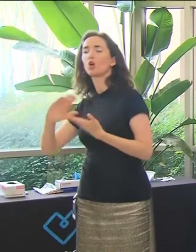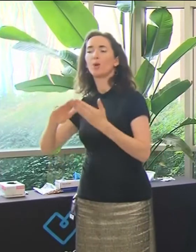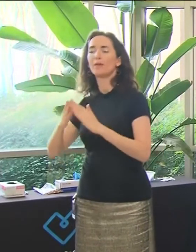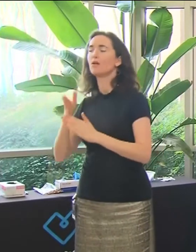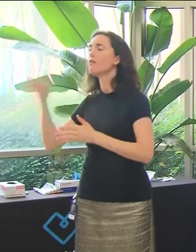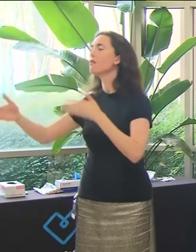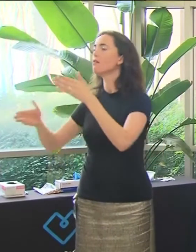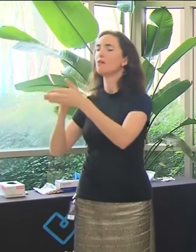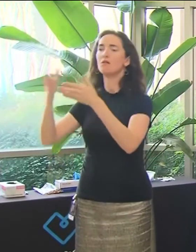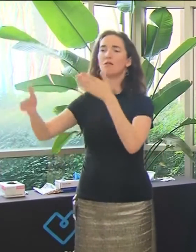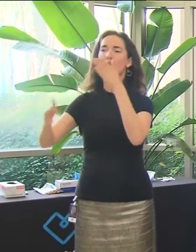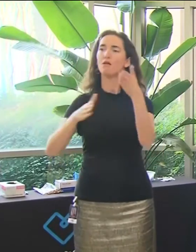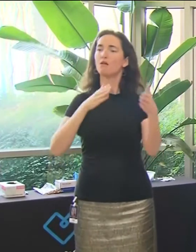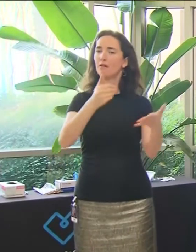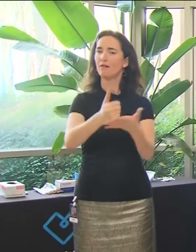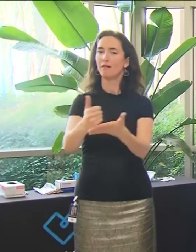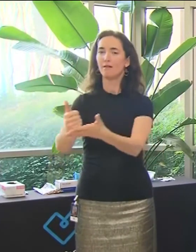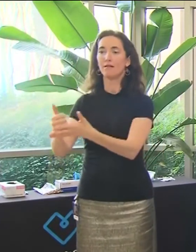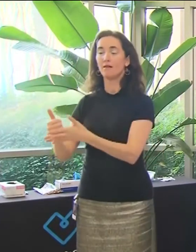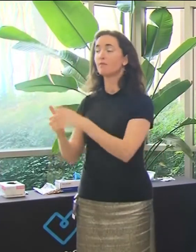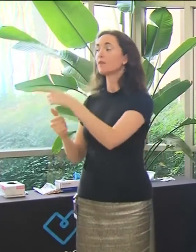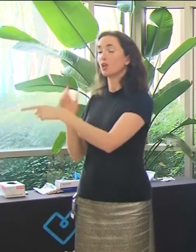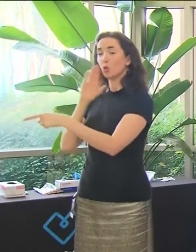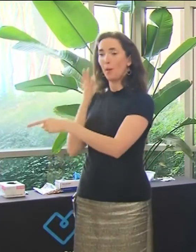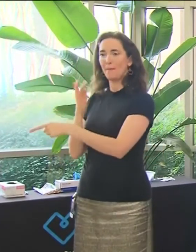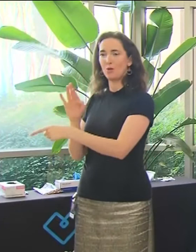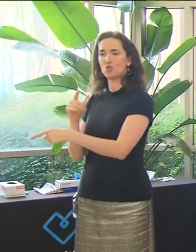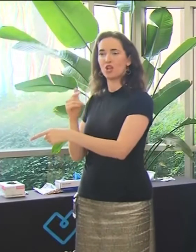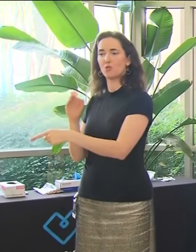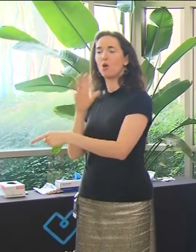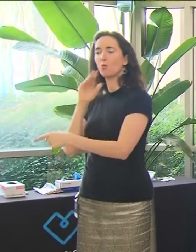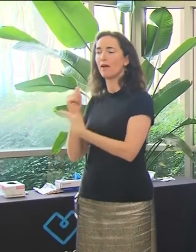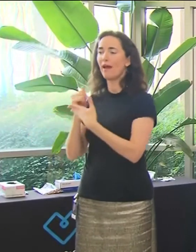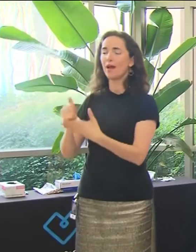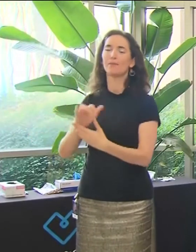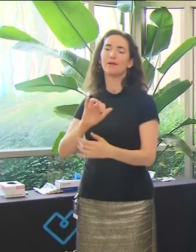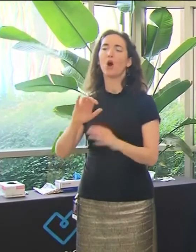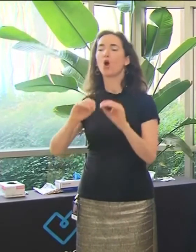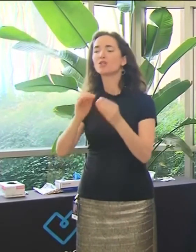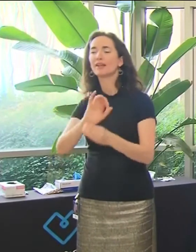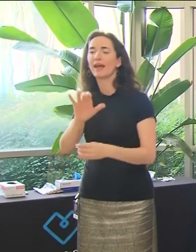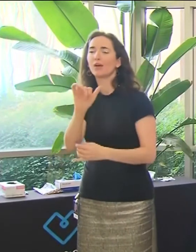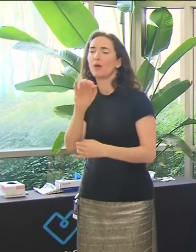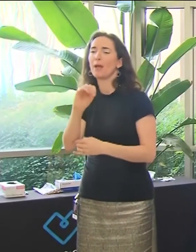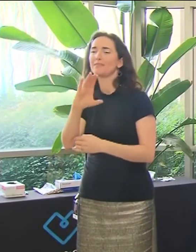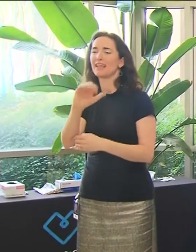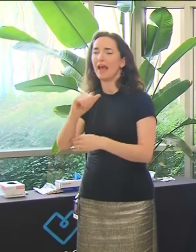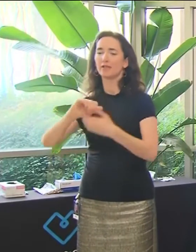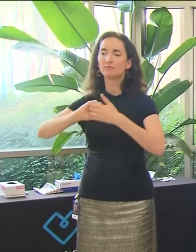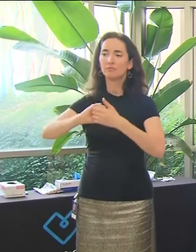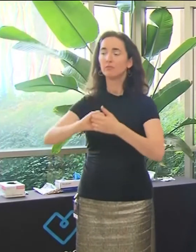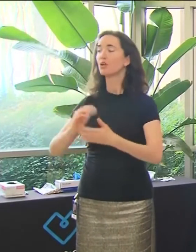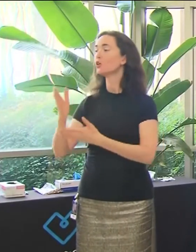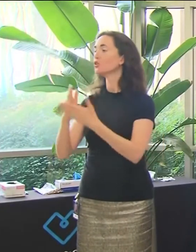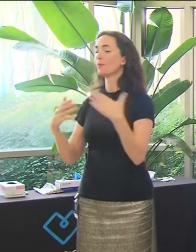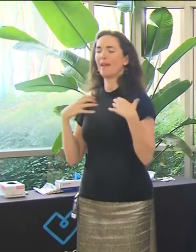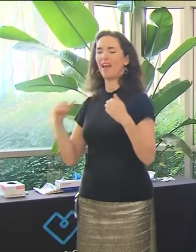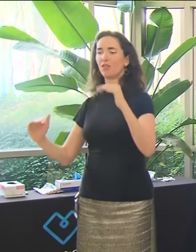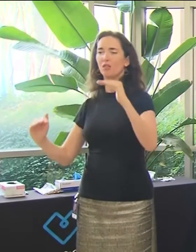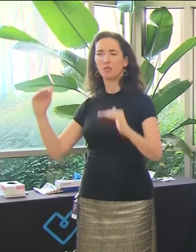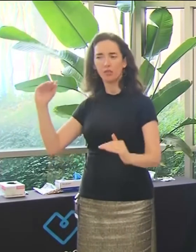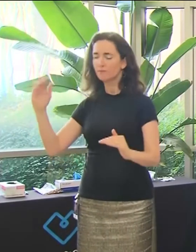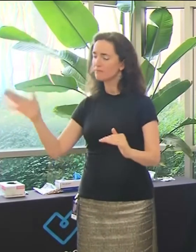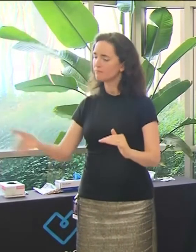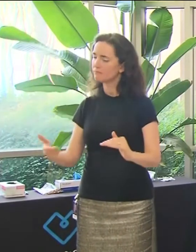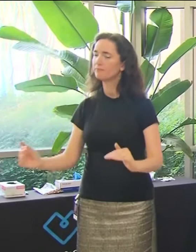and partnering with a community organization such as the YMCA. We saw great strides in this in helping to reduce health equity, our health disparities, making